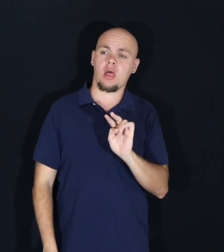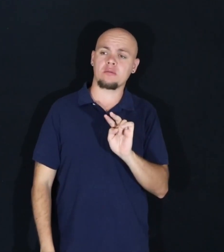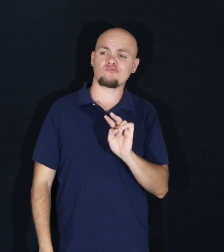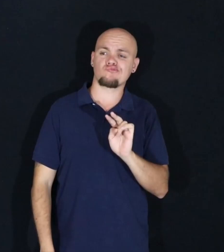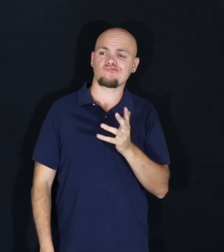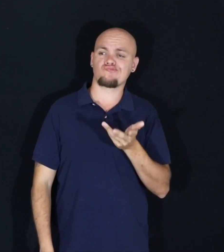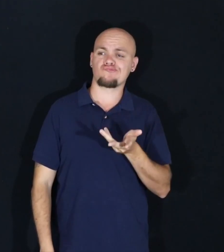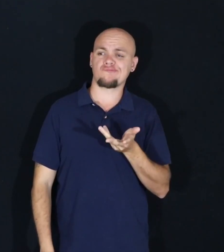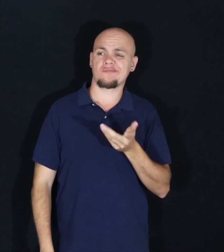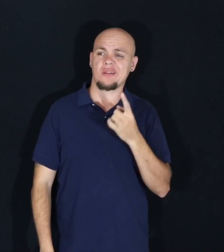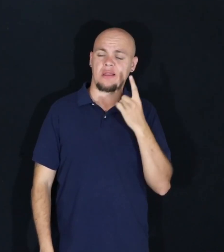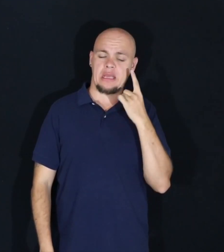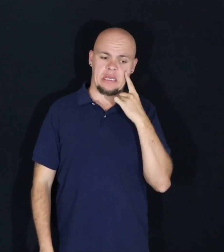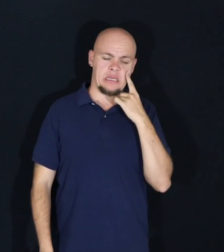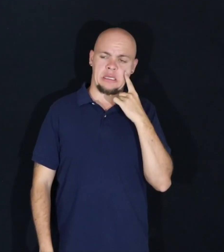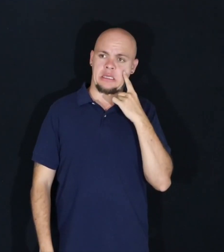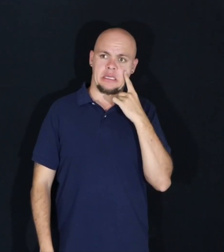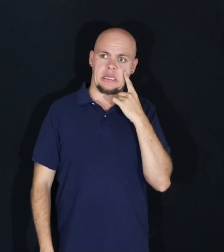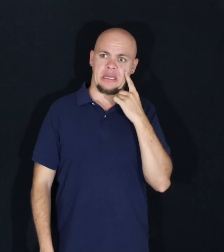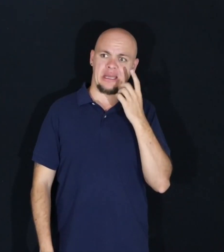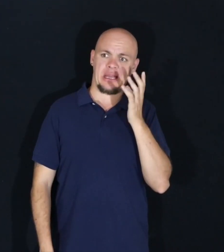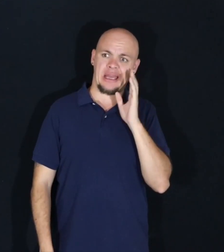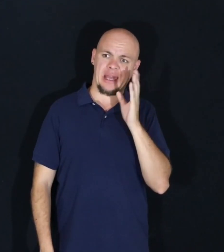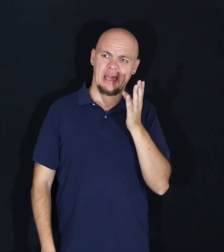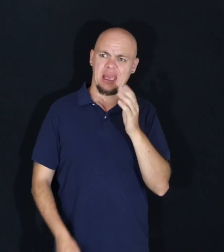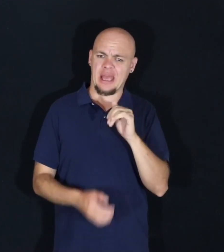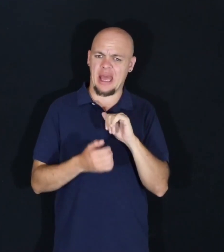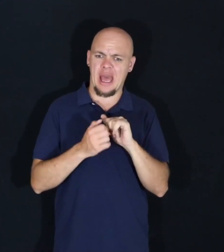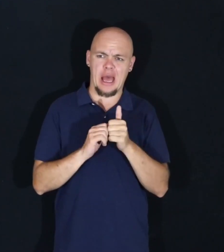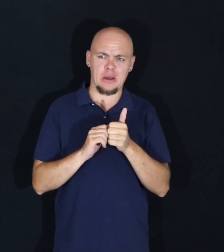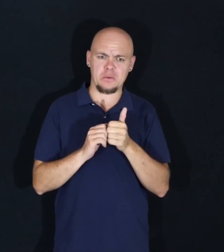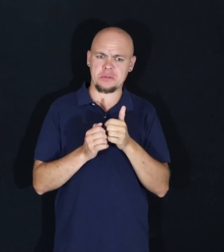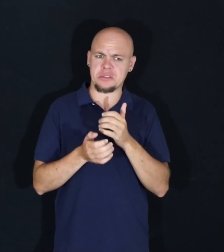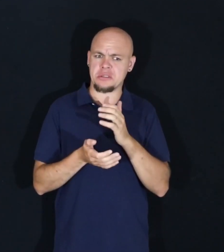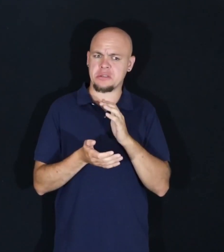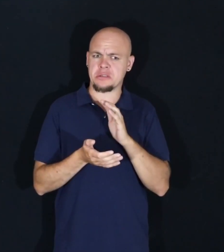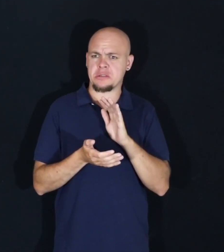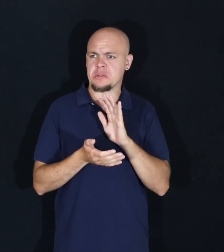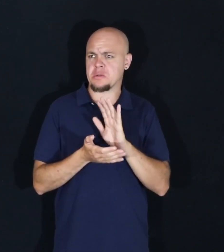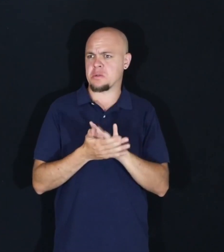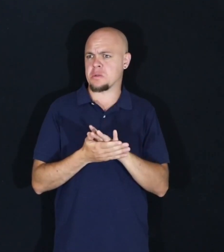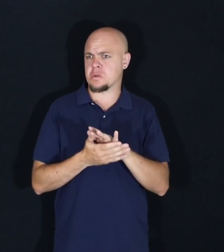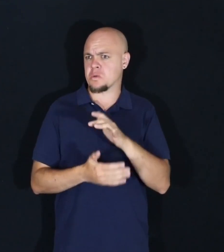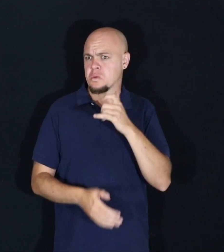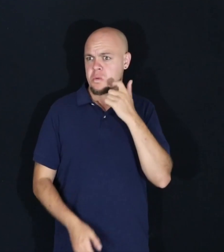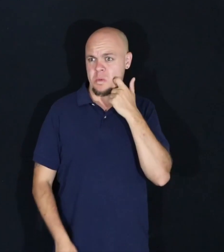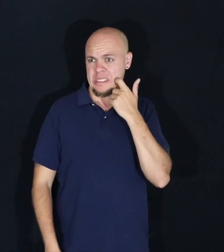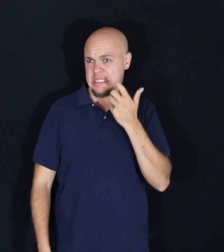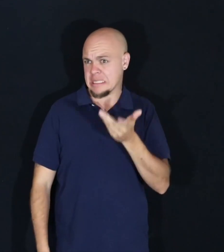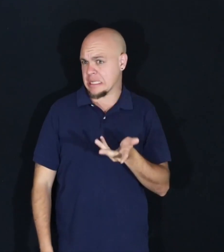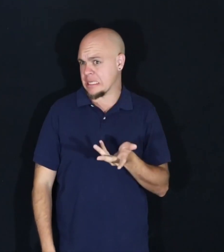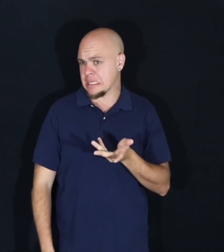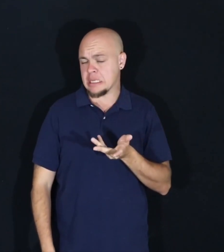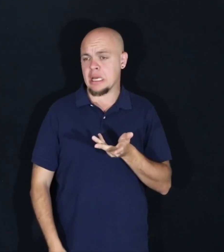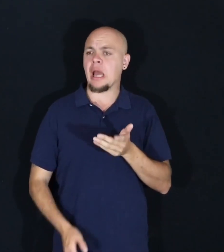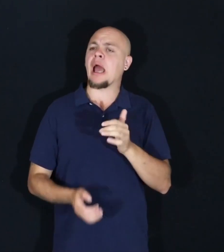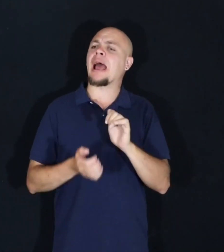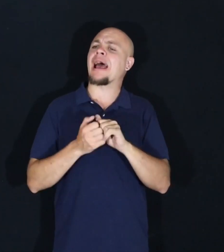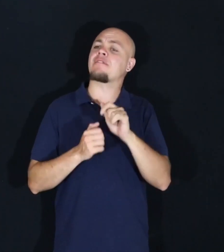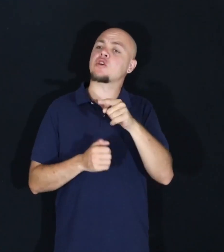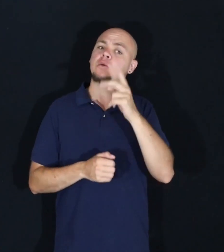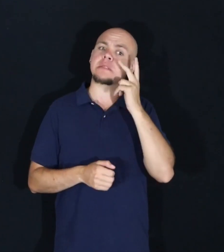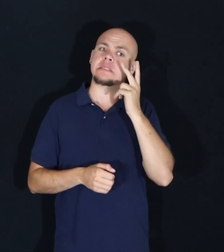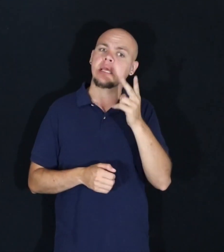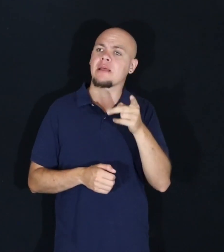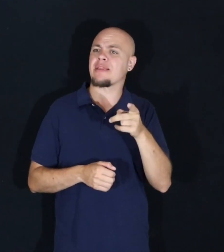think of was, hey, how has school been going lately? Or, have you seen this